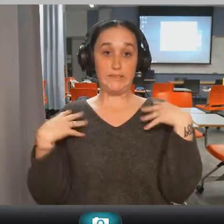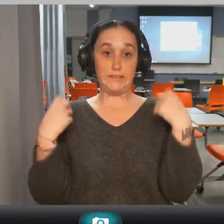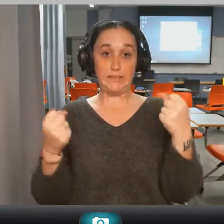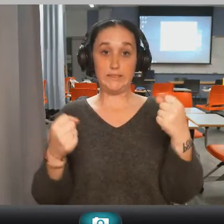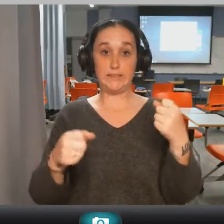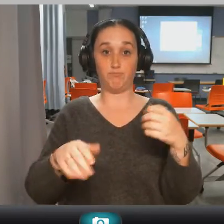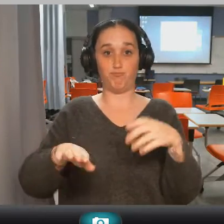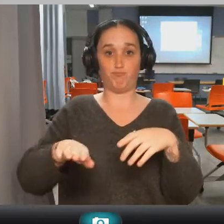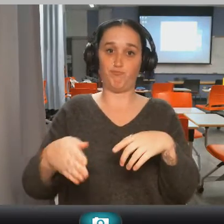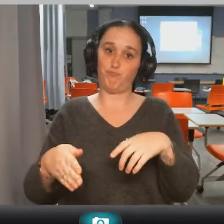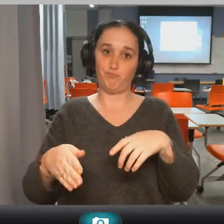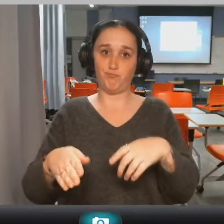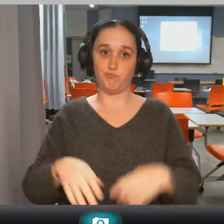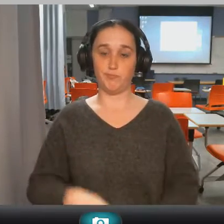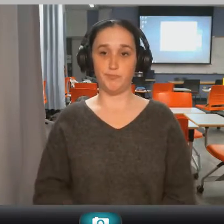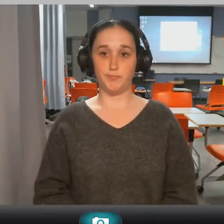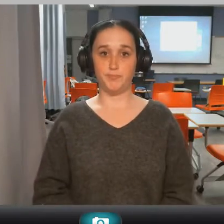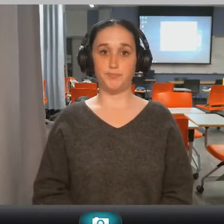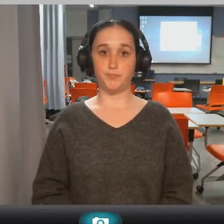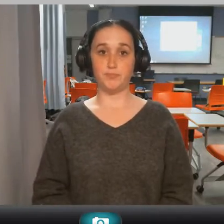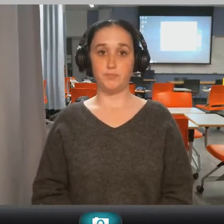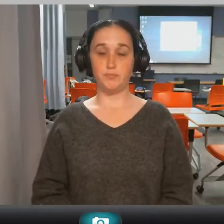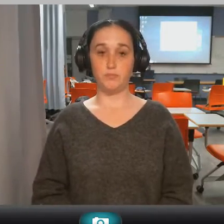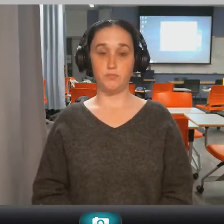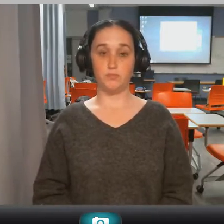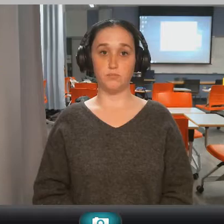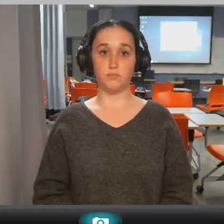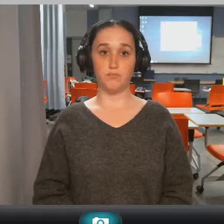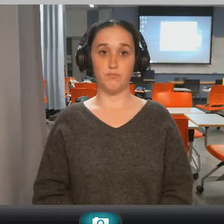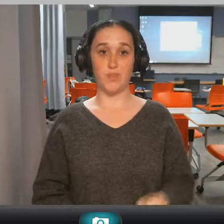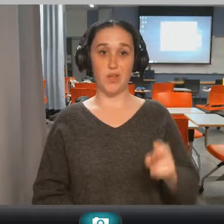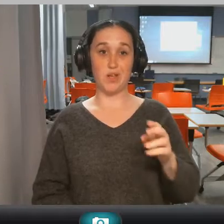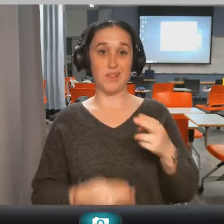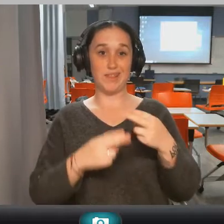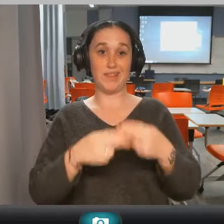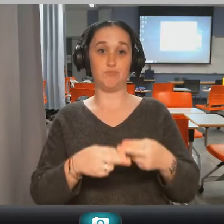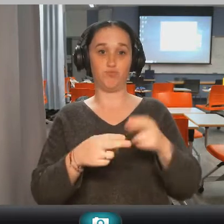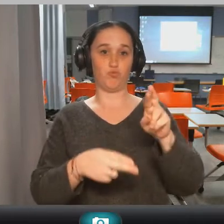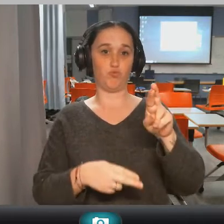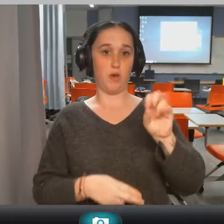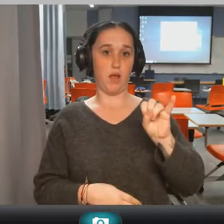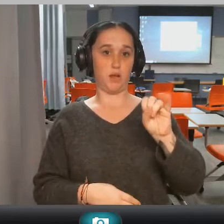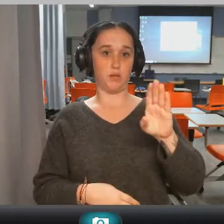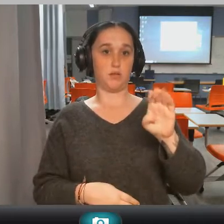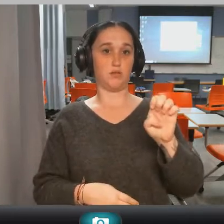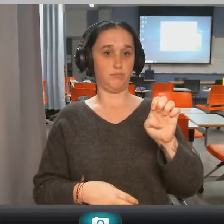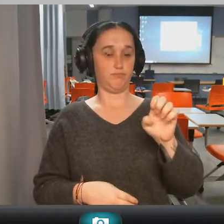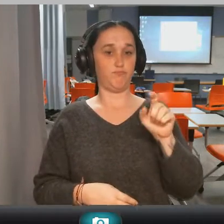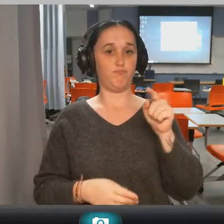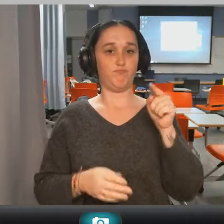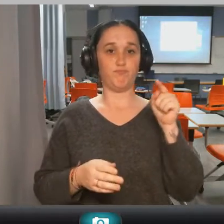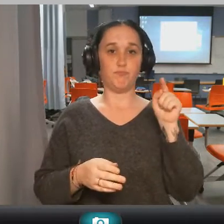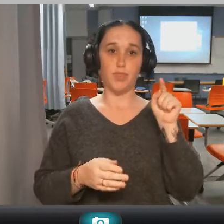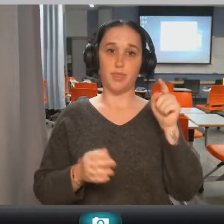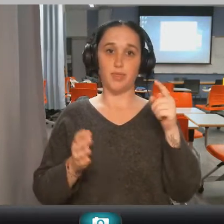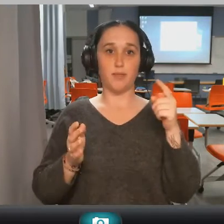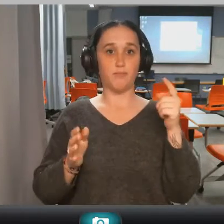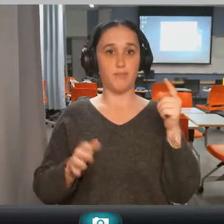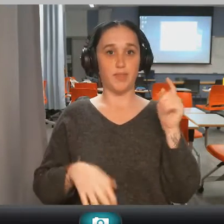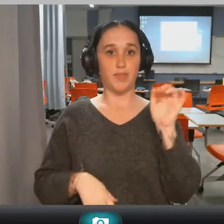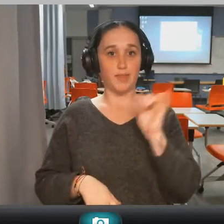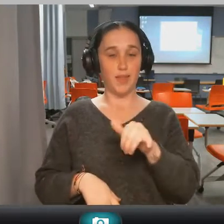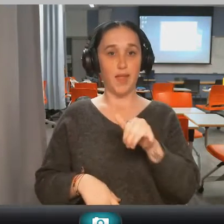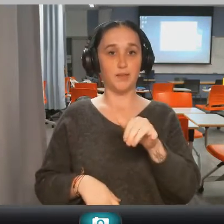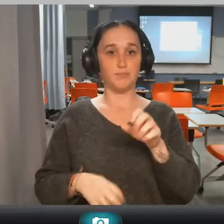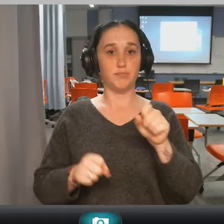RICE, because each of these letters stand for the four things you're going to do. You're going to rest that injured body part